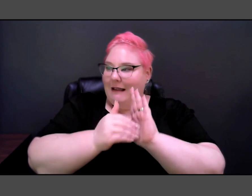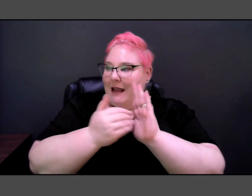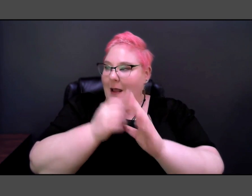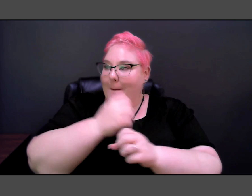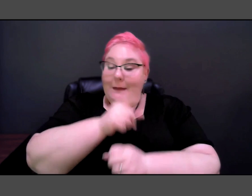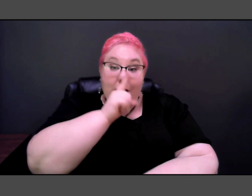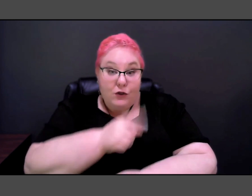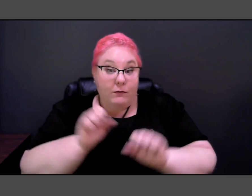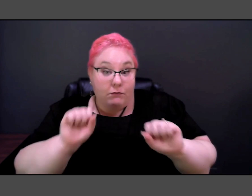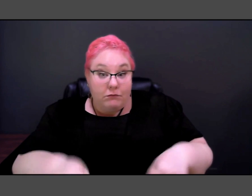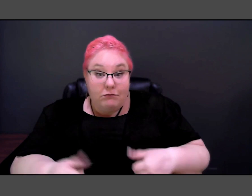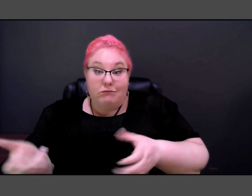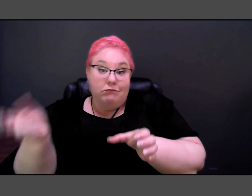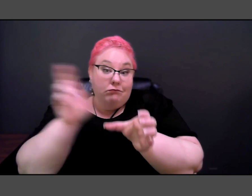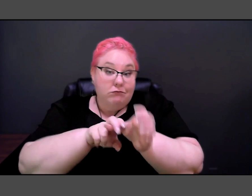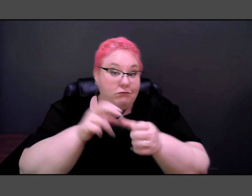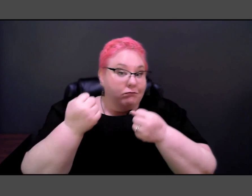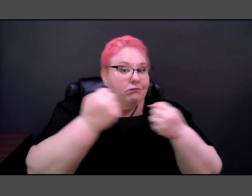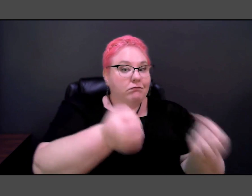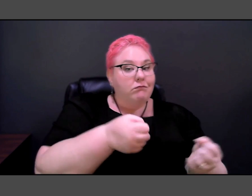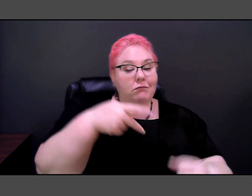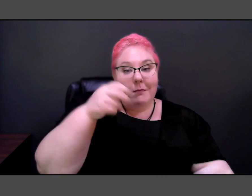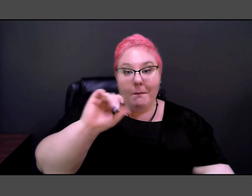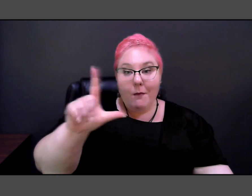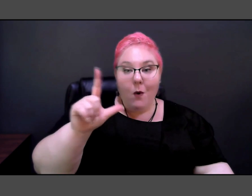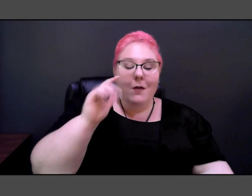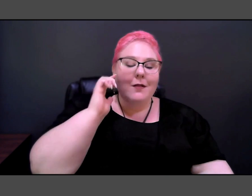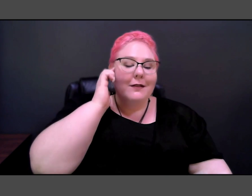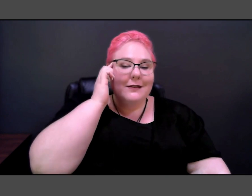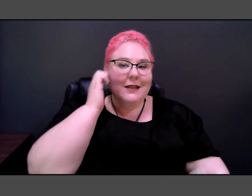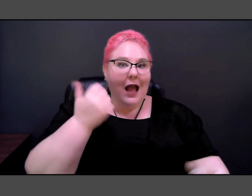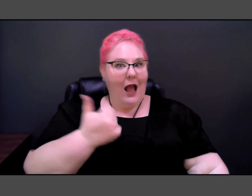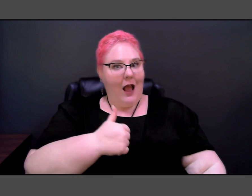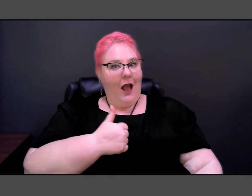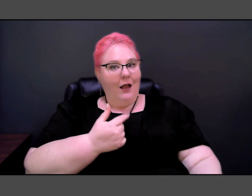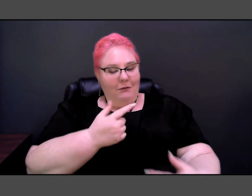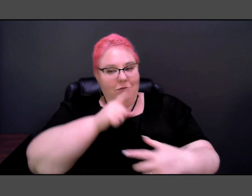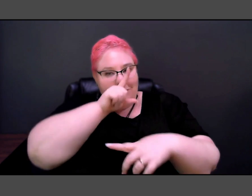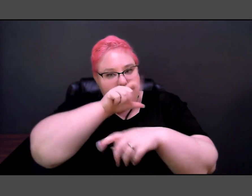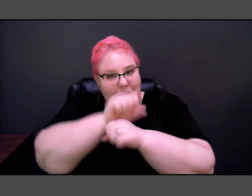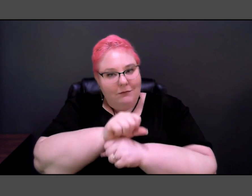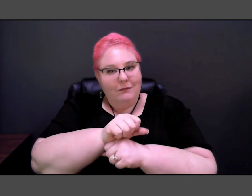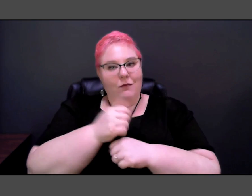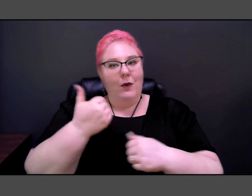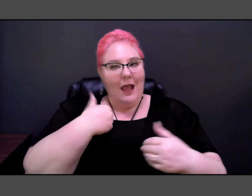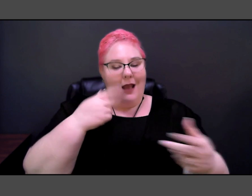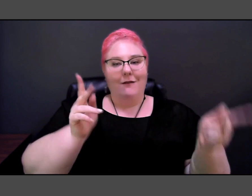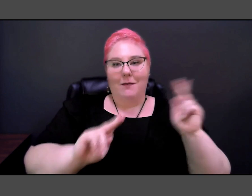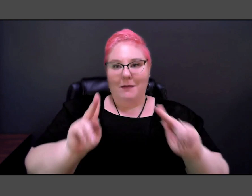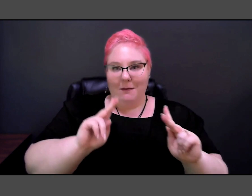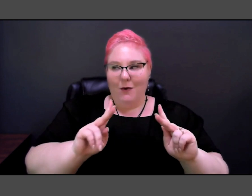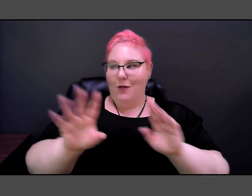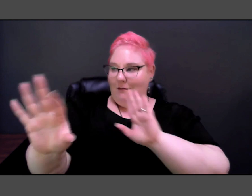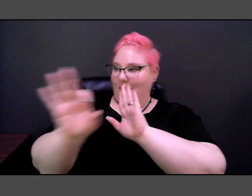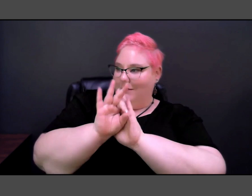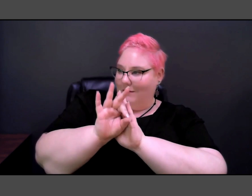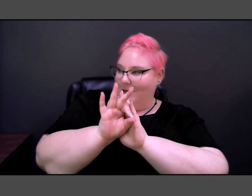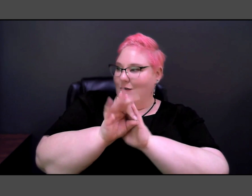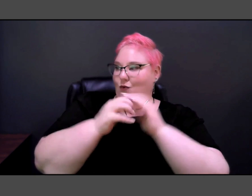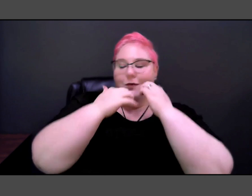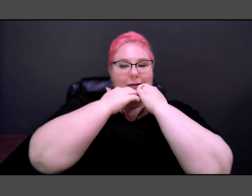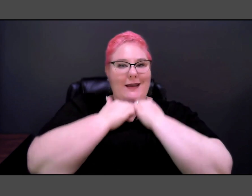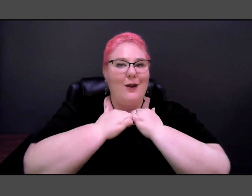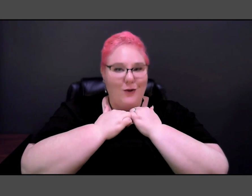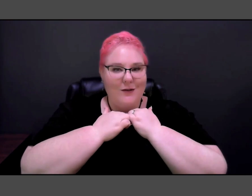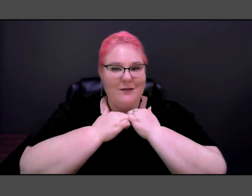just felt very committed to ensuring that we had people in office who cared about us and who shared values